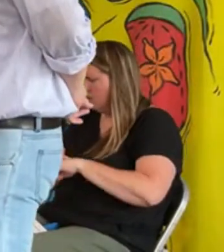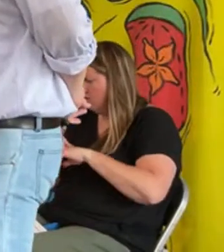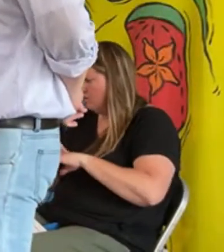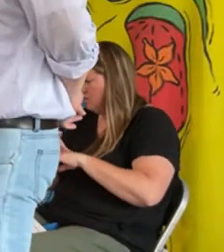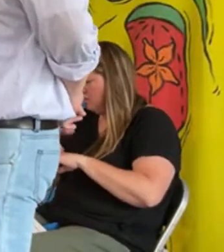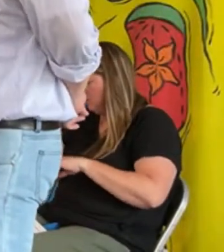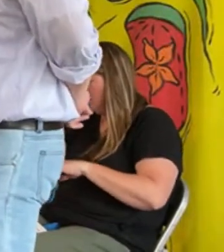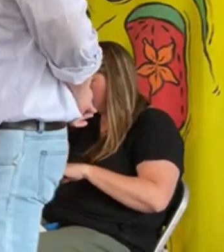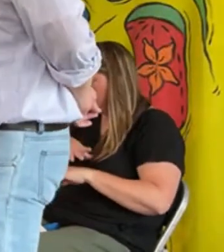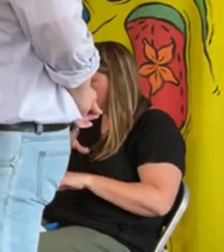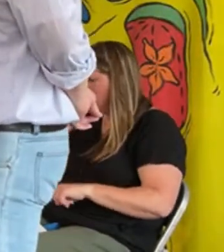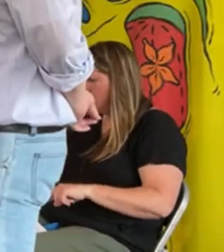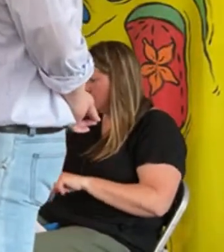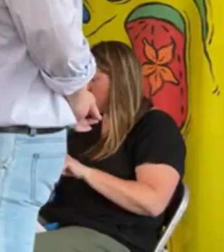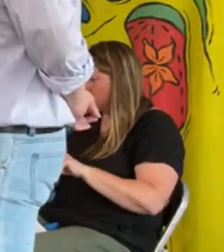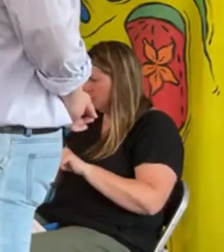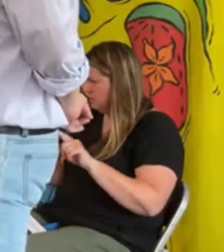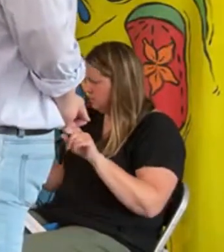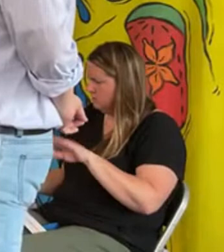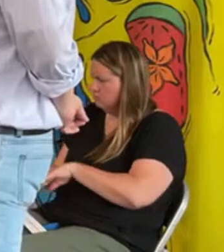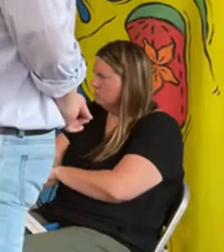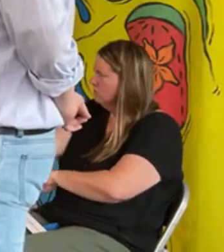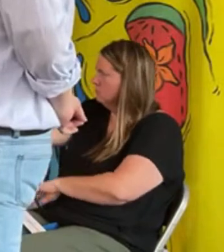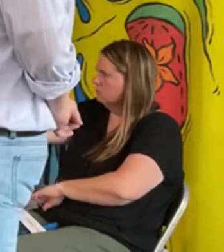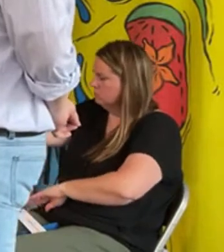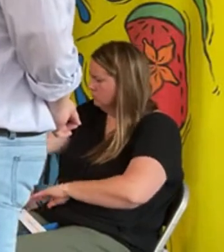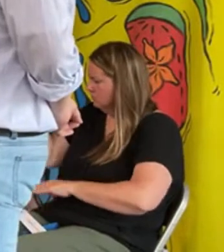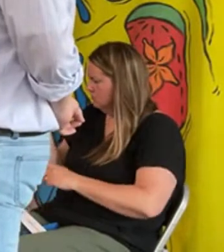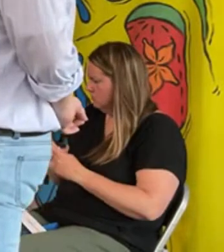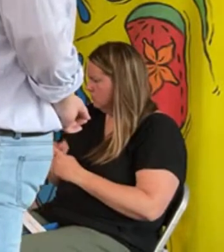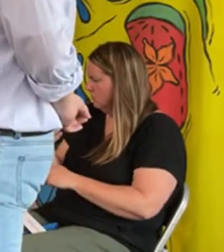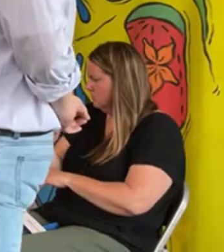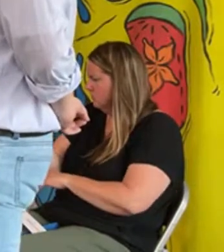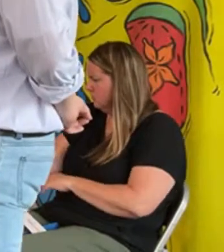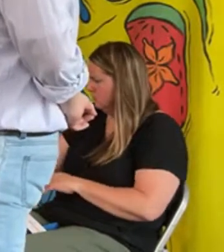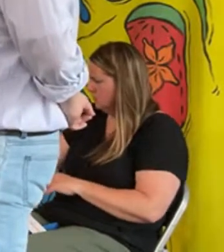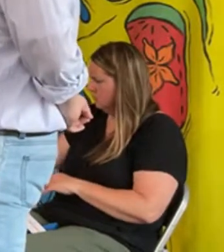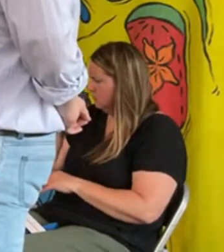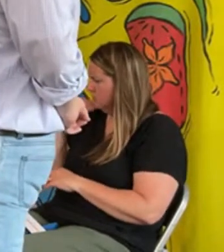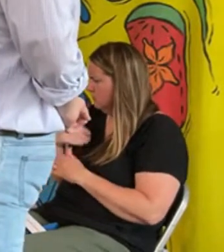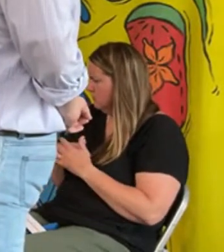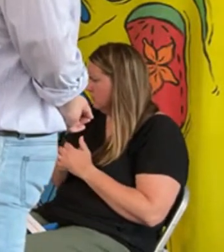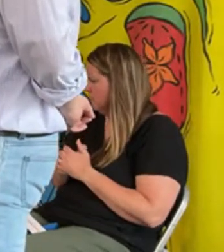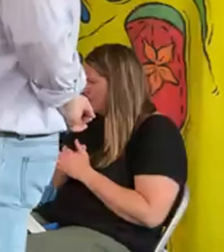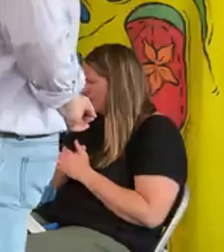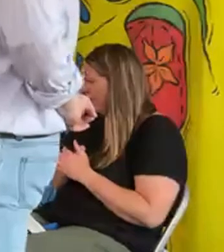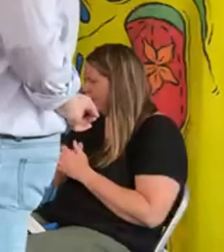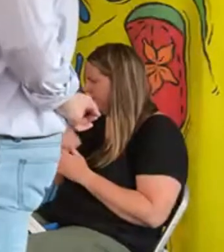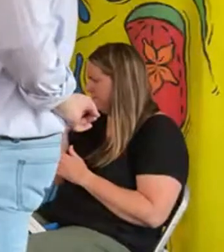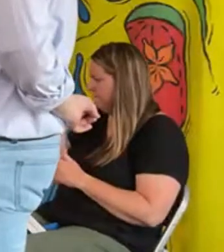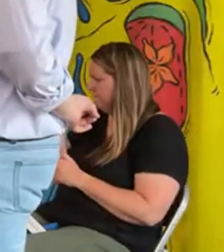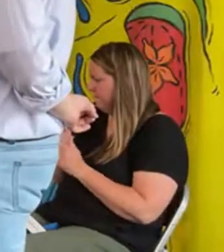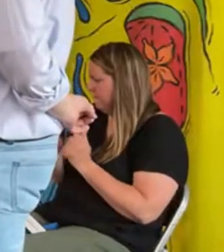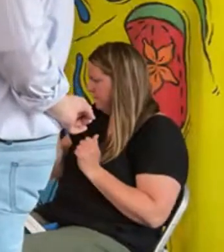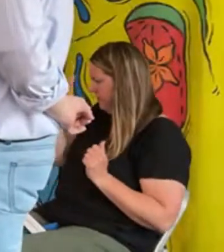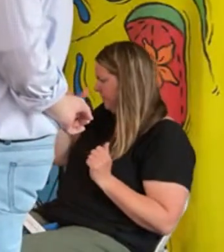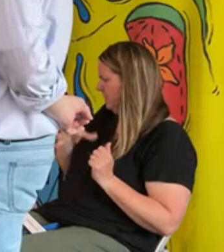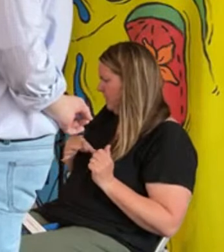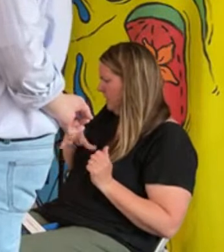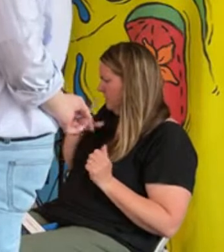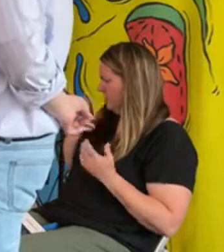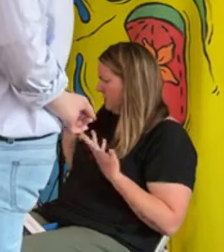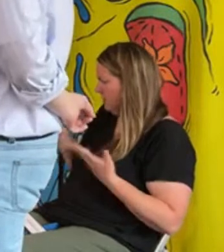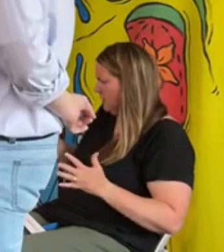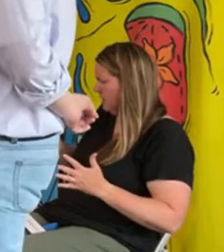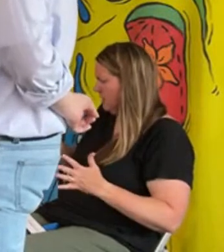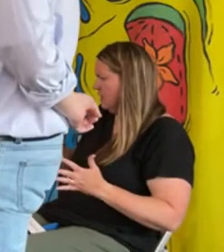a man cannot sleep a finger at the sky. Because each man